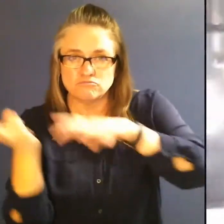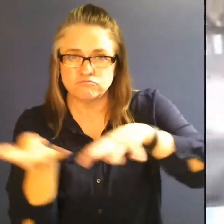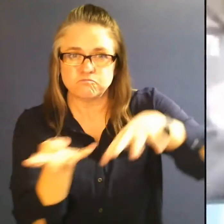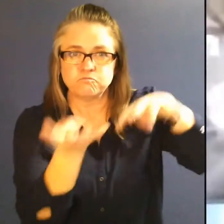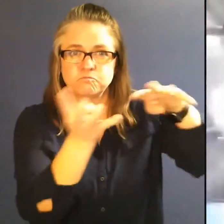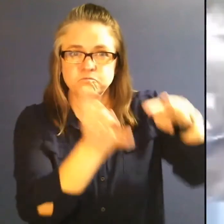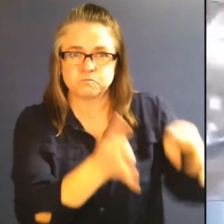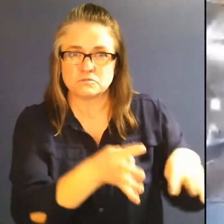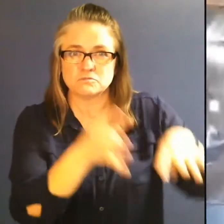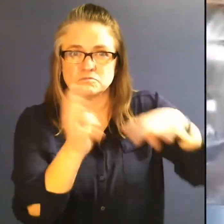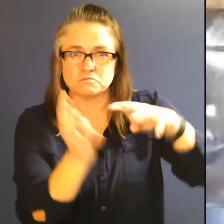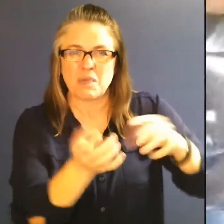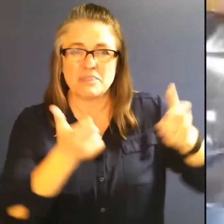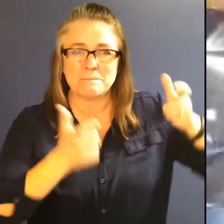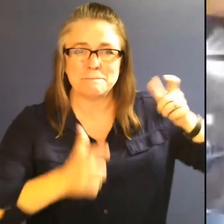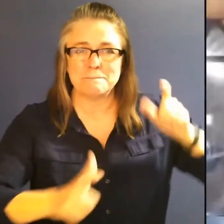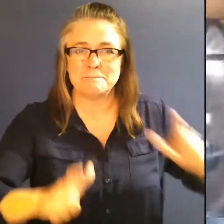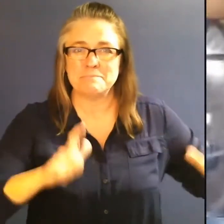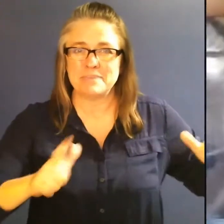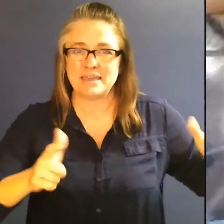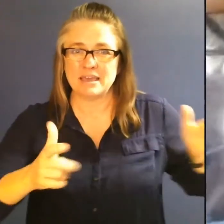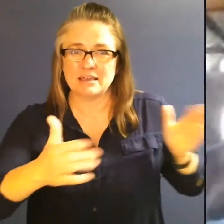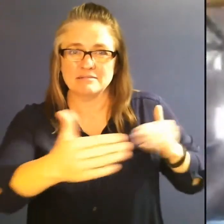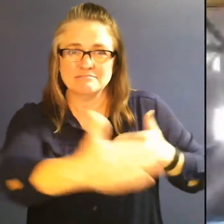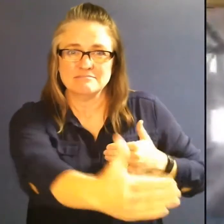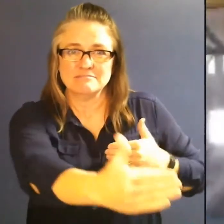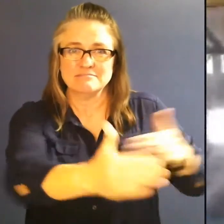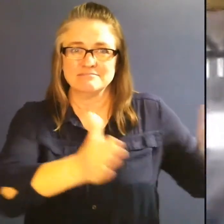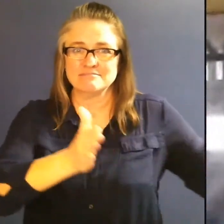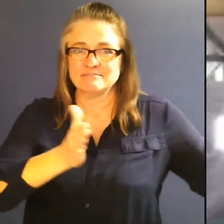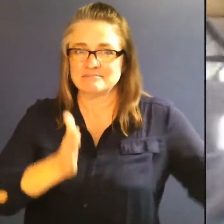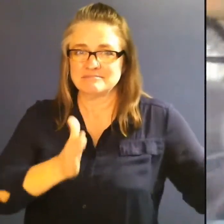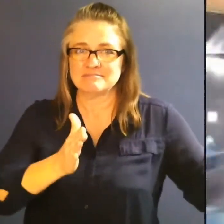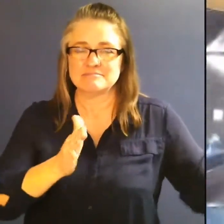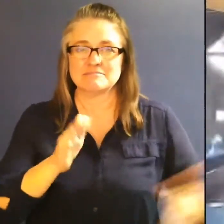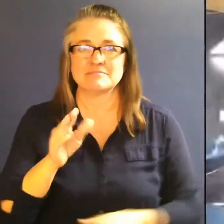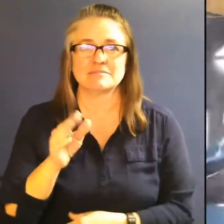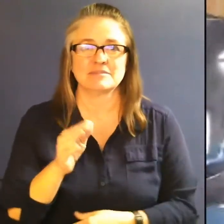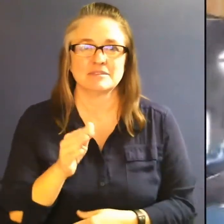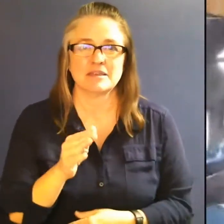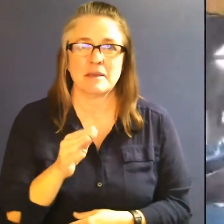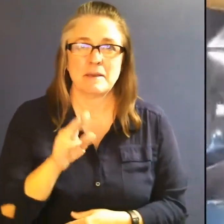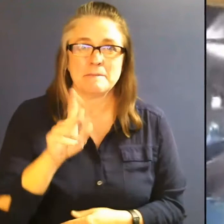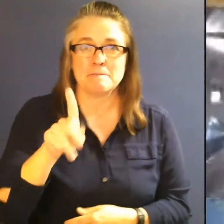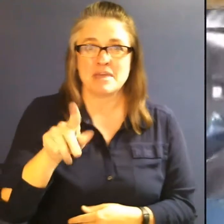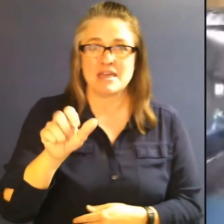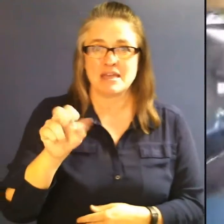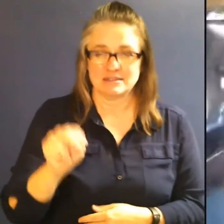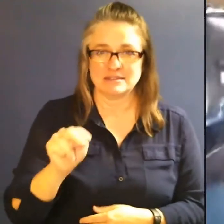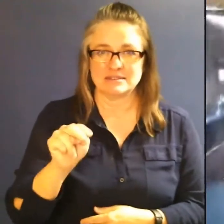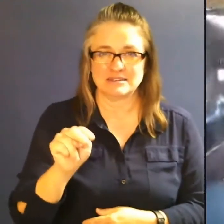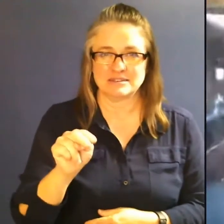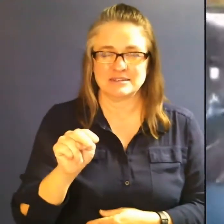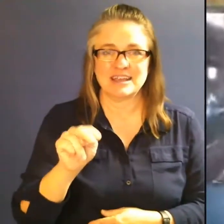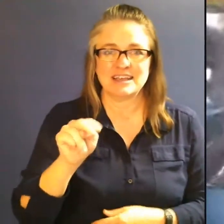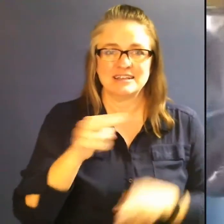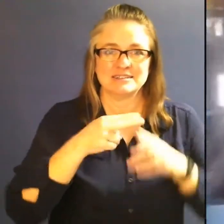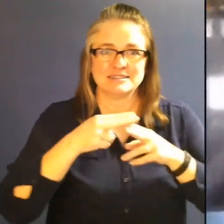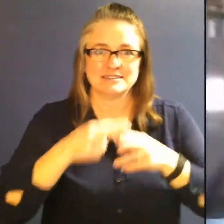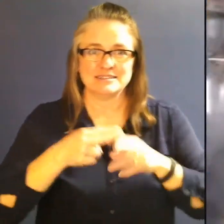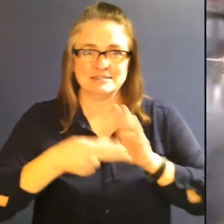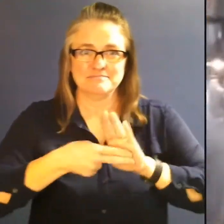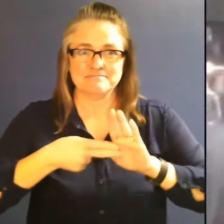evaporator pan. Okay, the main evaporator pan. And that's this pan right here. Large evaporator pan. And then what you